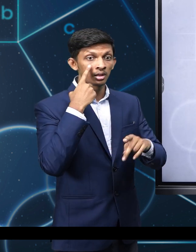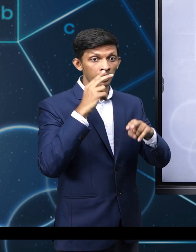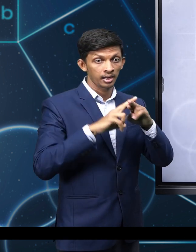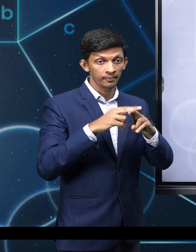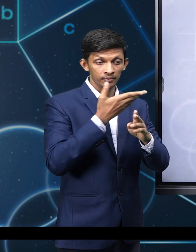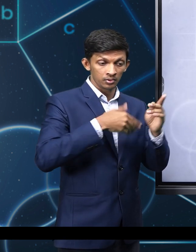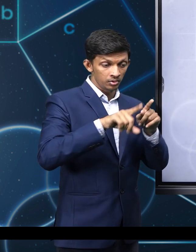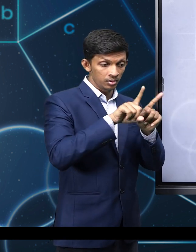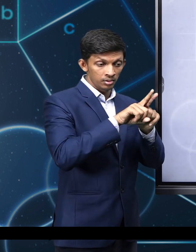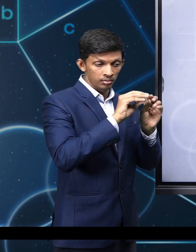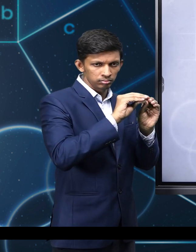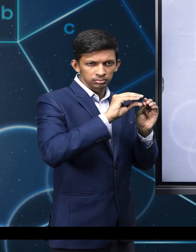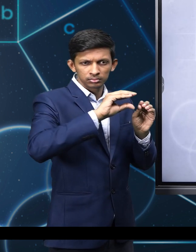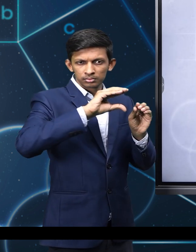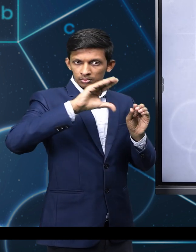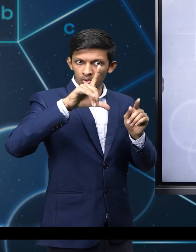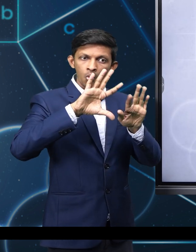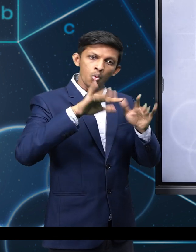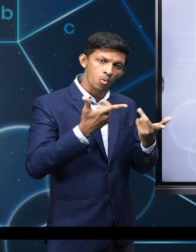way that x by y remains constant.